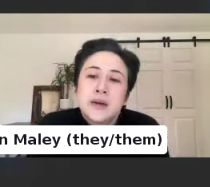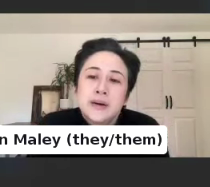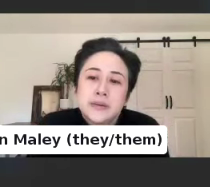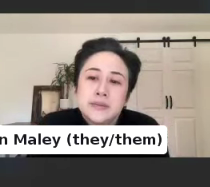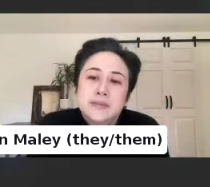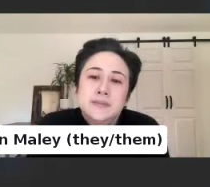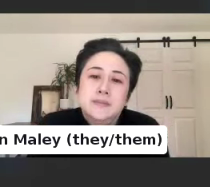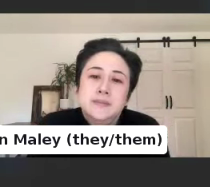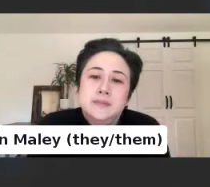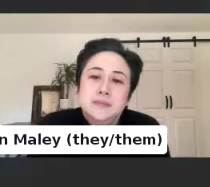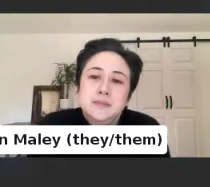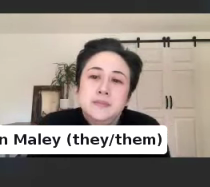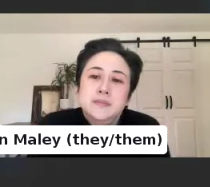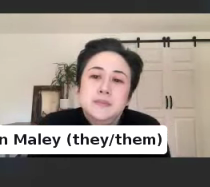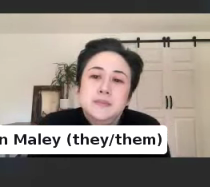Letting go.